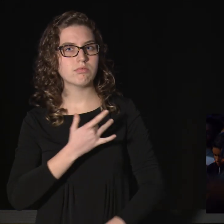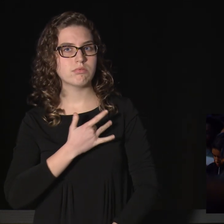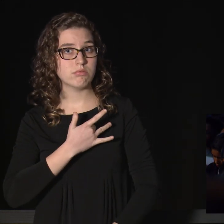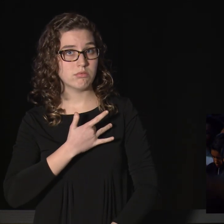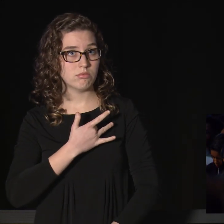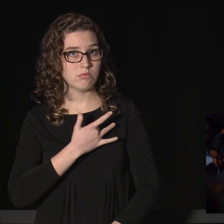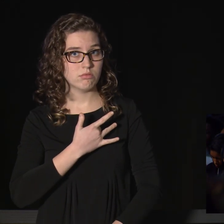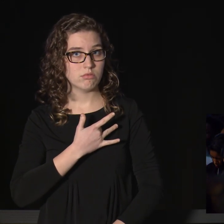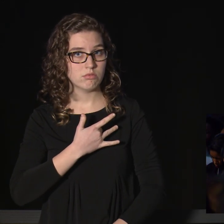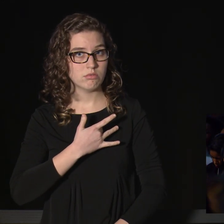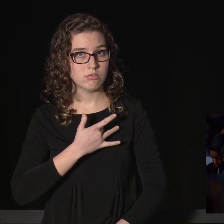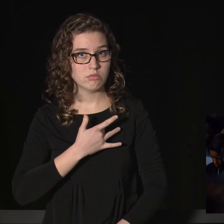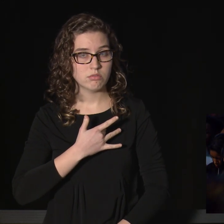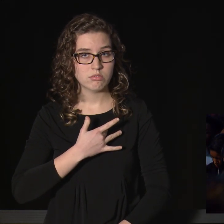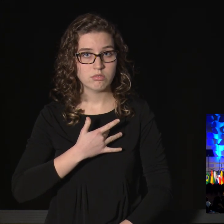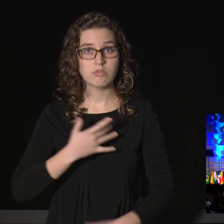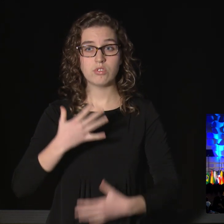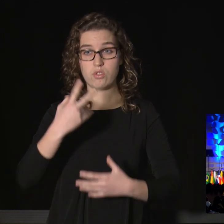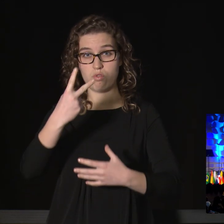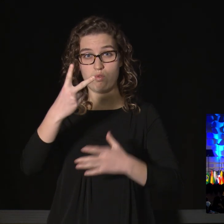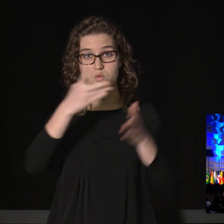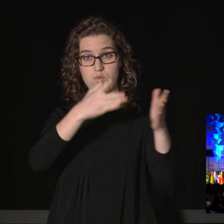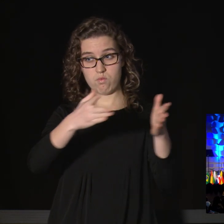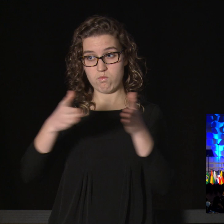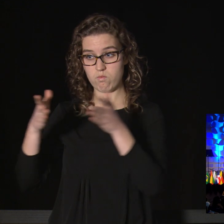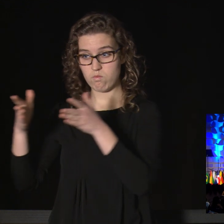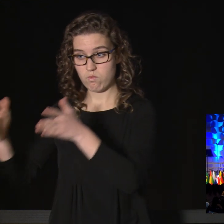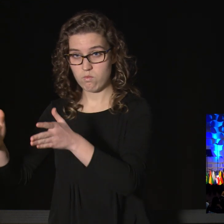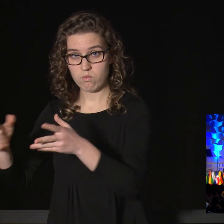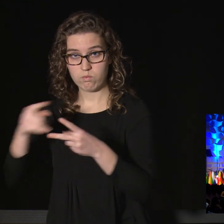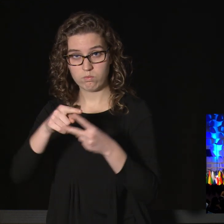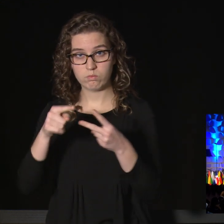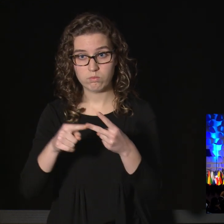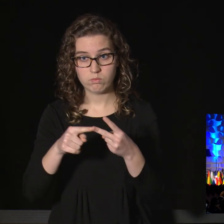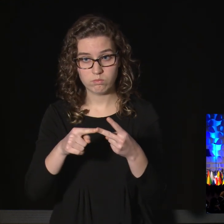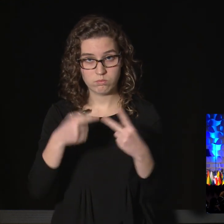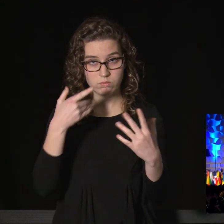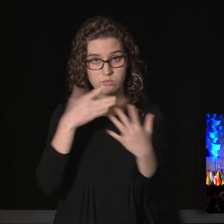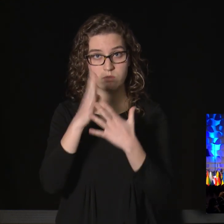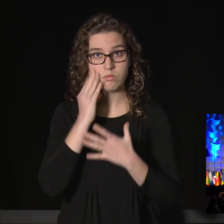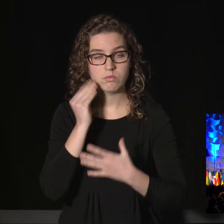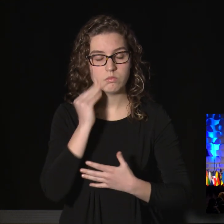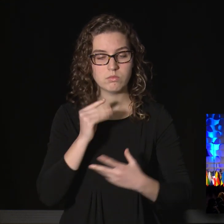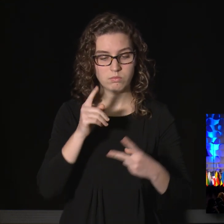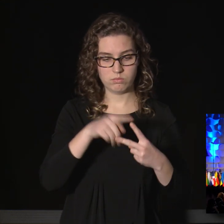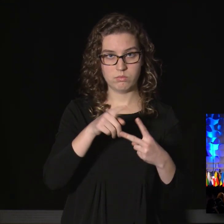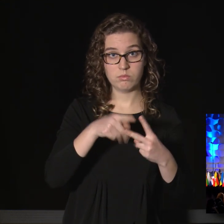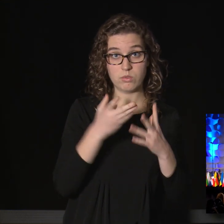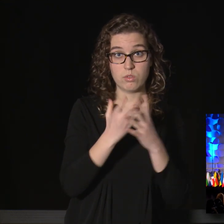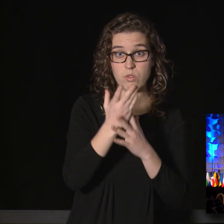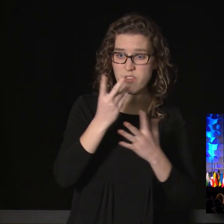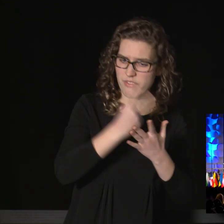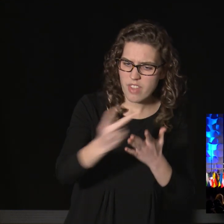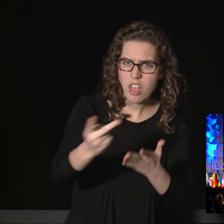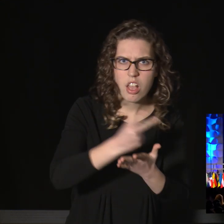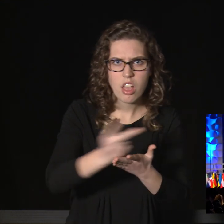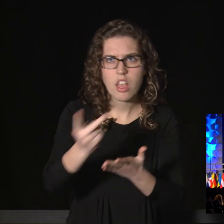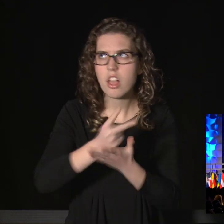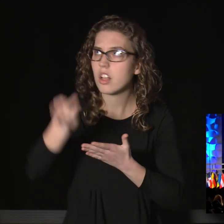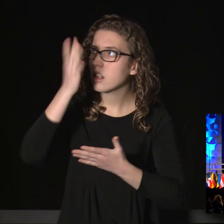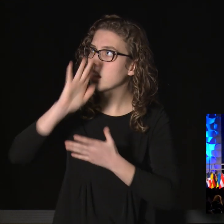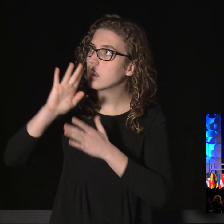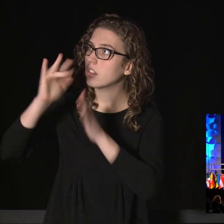say, beloved. There are two ways that we come to this experience. One of them is through our failures, where